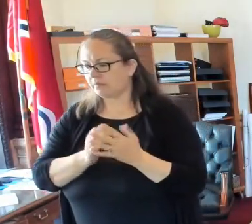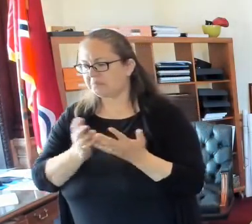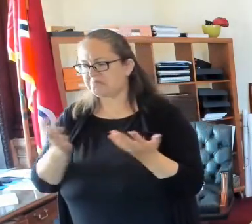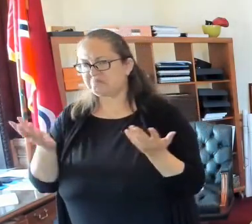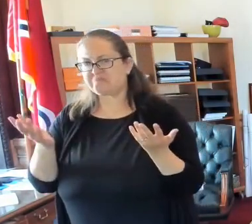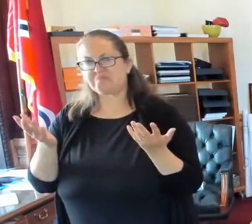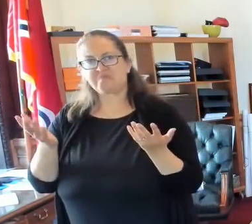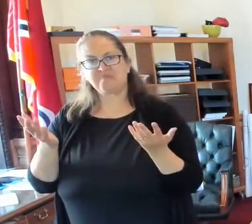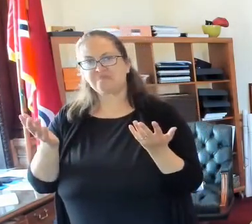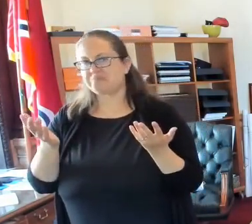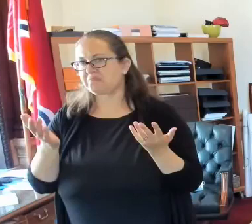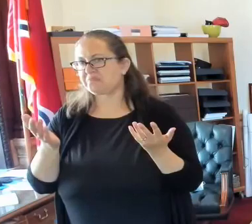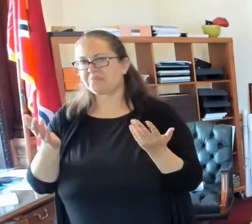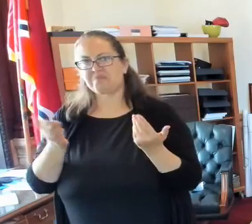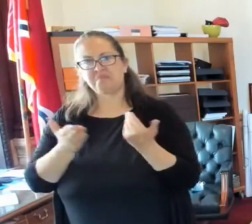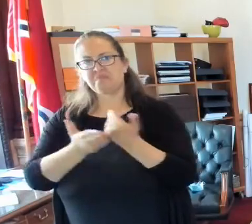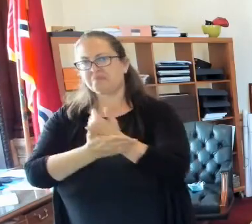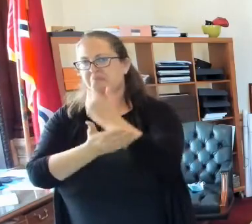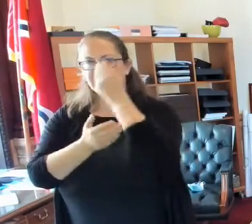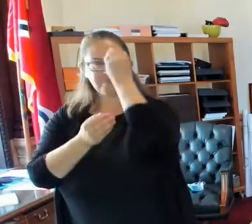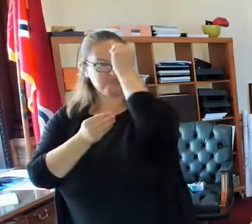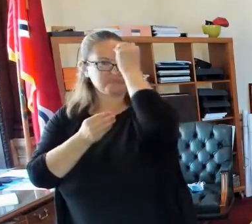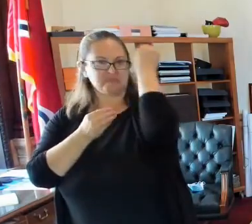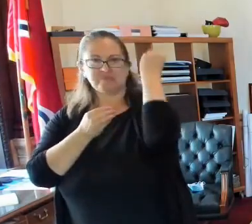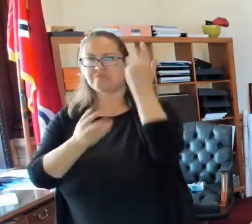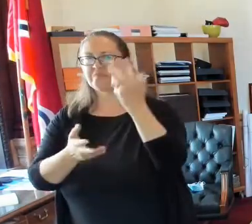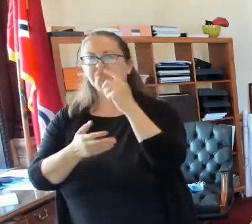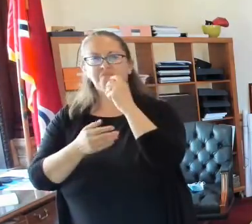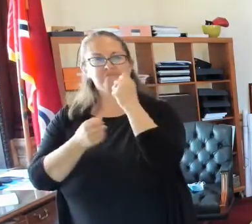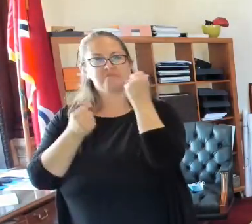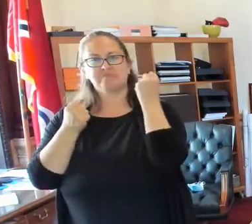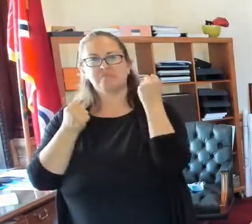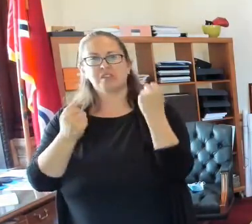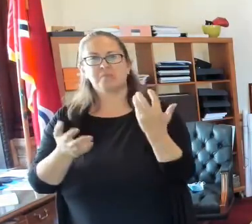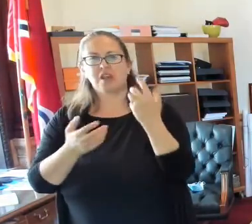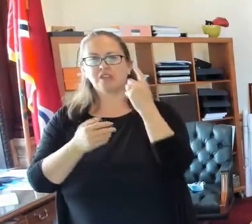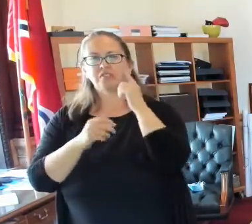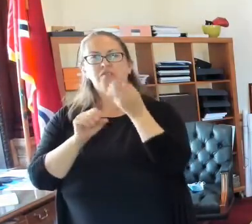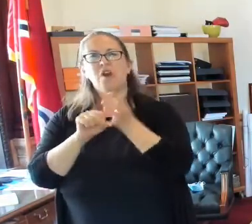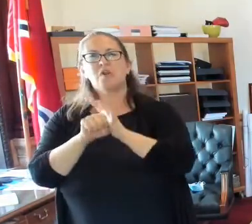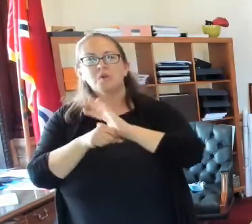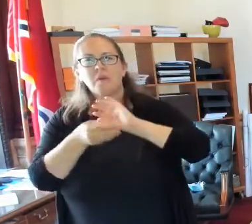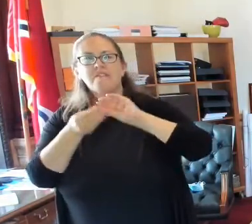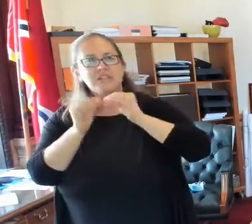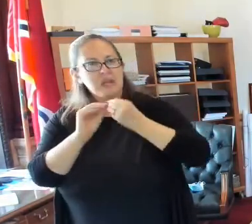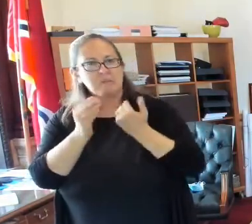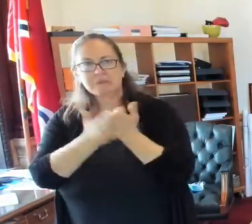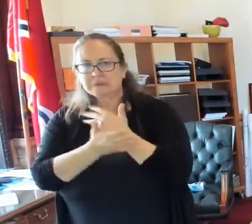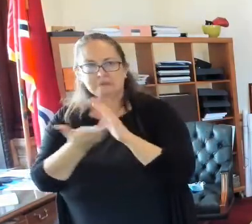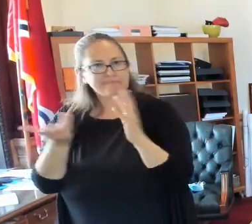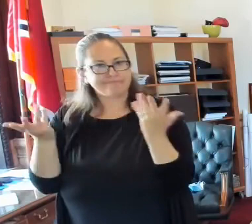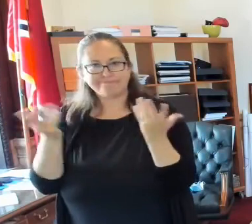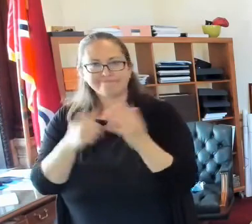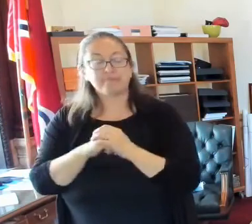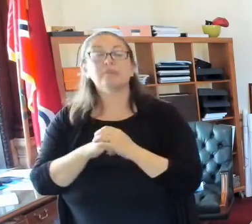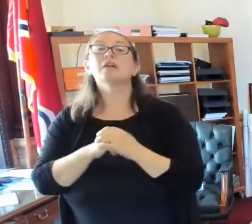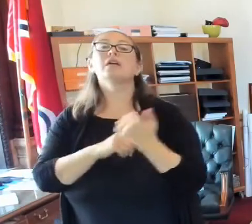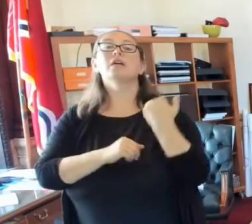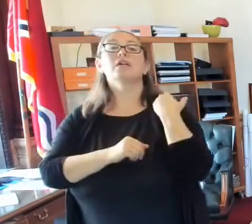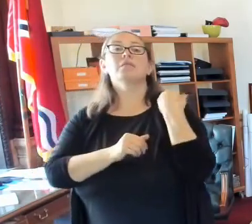not a lot of new news on the numbers front of COVID. I did mention on